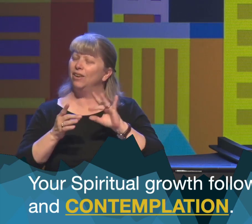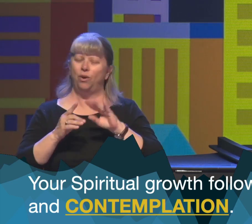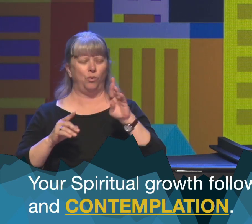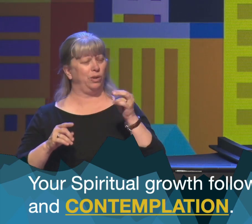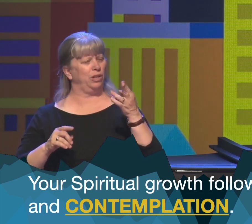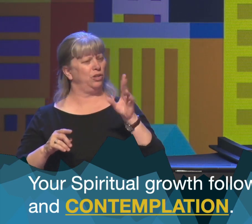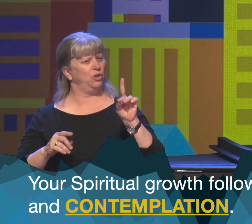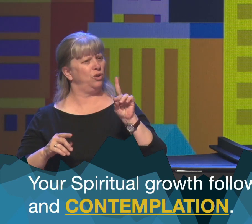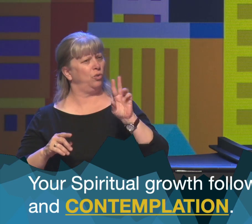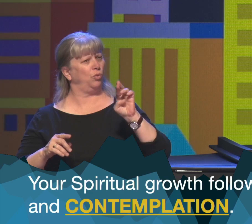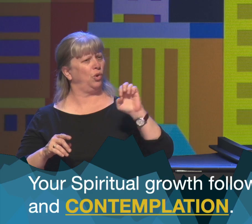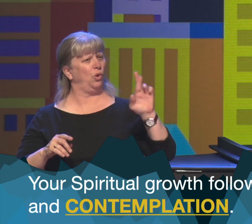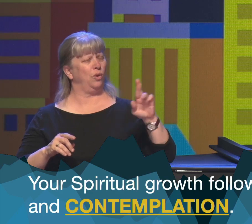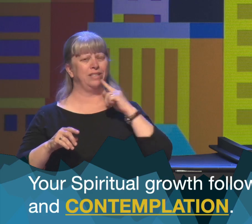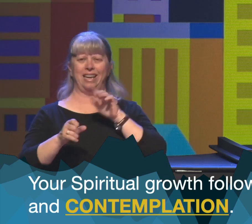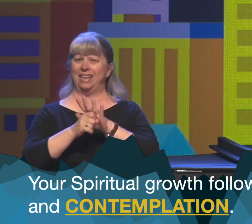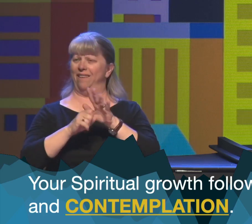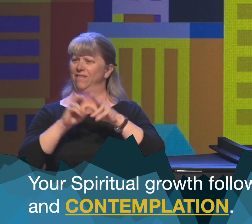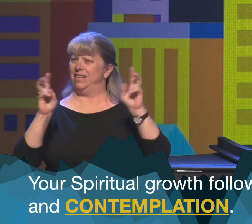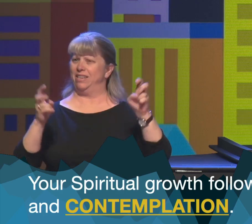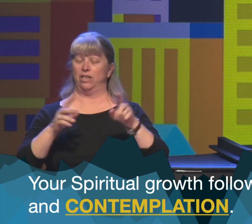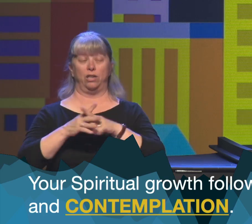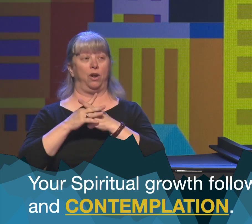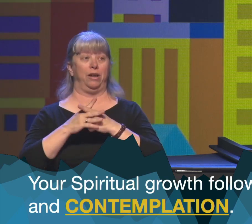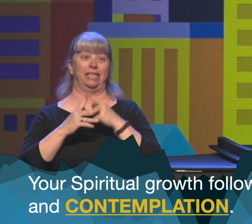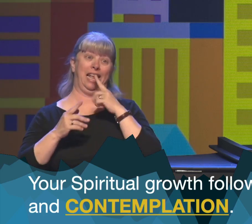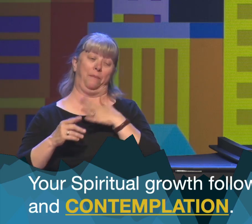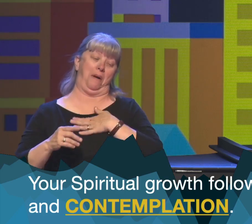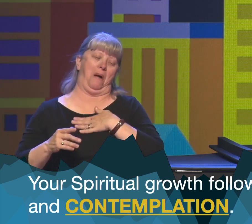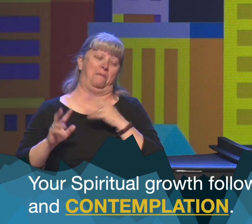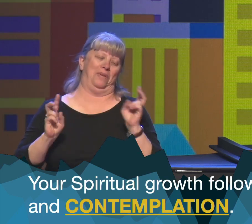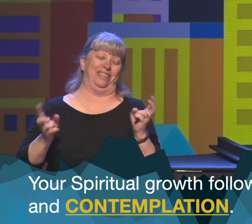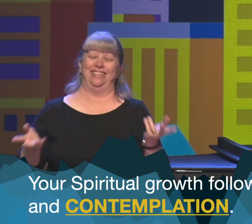don't know. I've said it enough now that I just am going to start to claim it as my own.